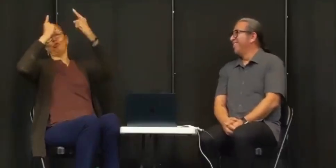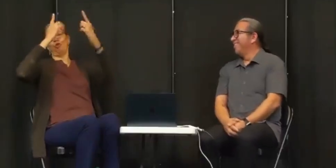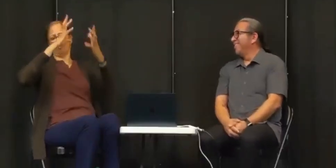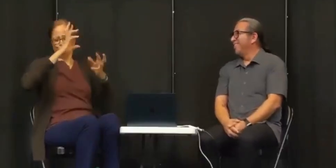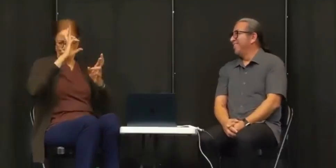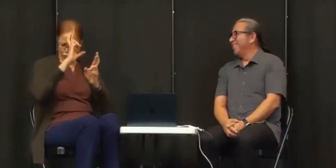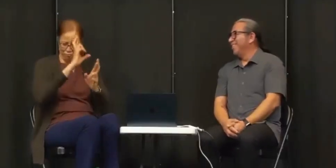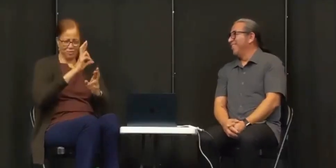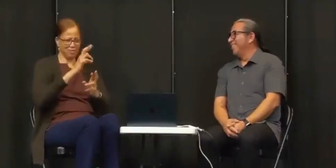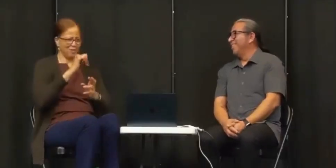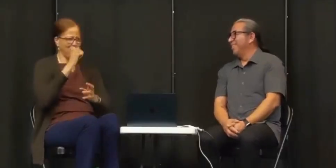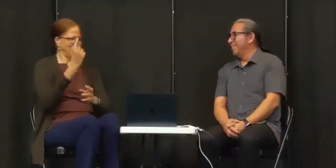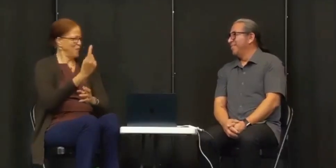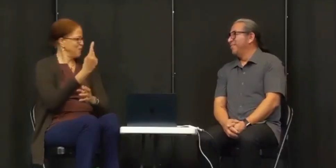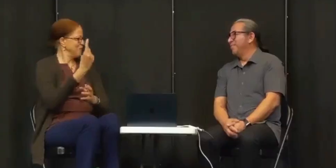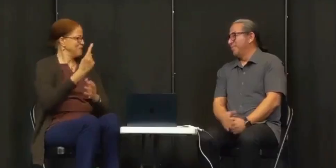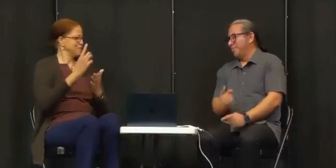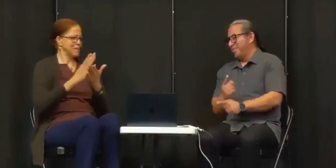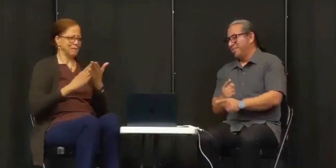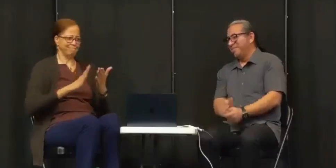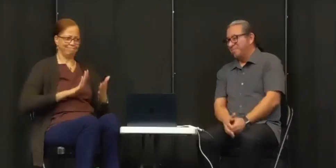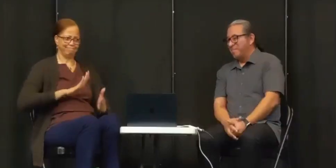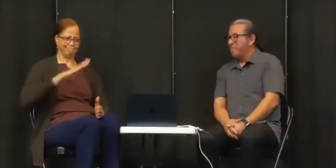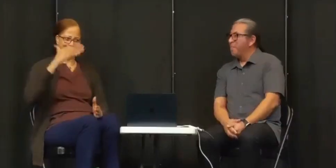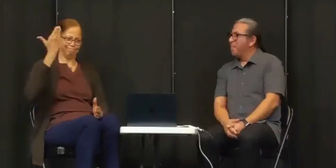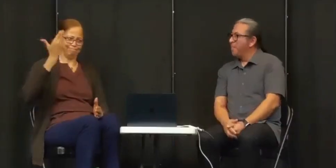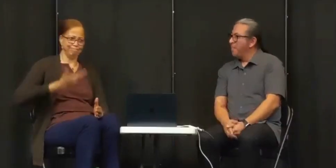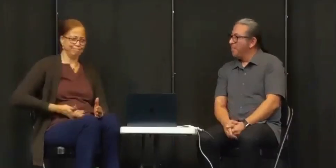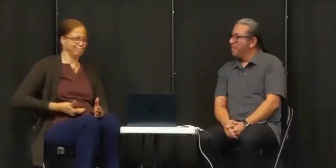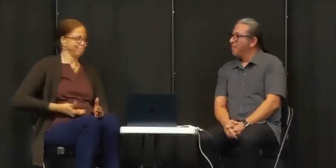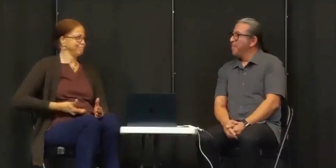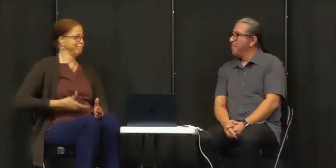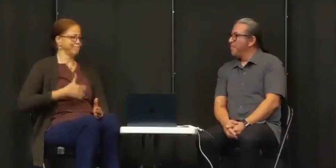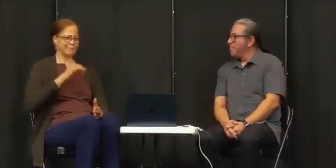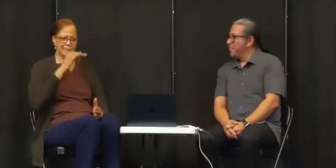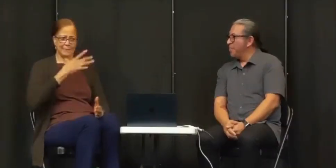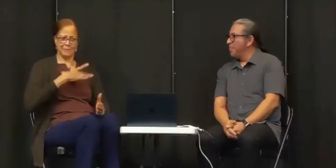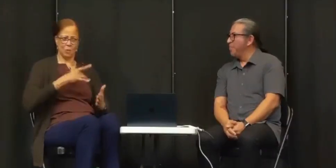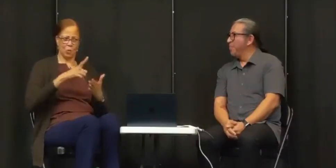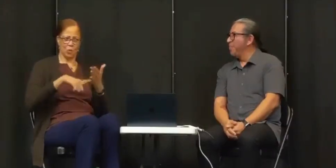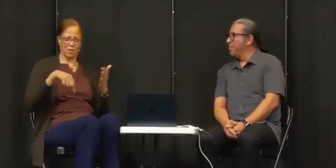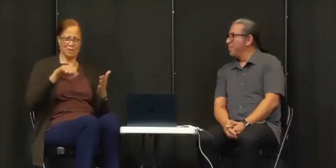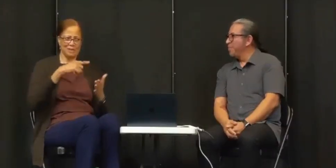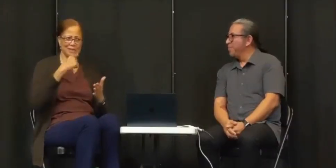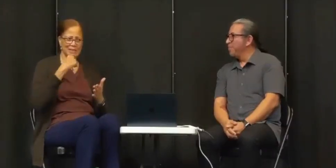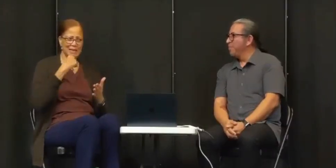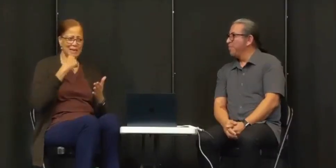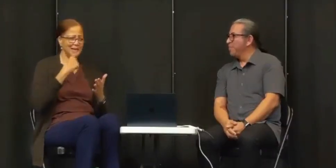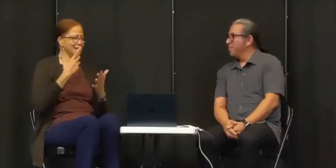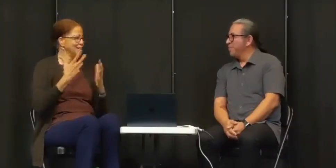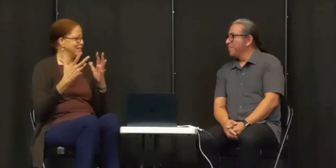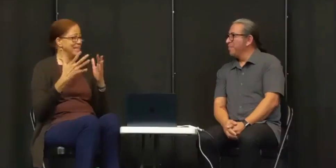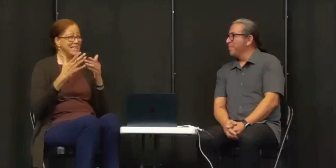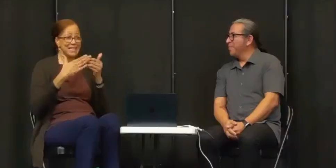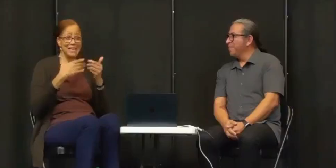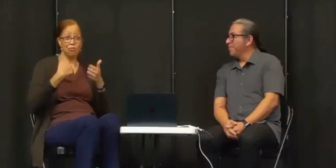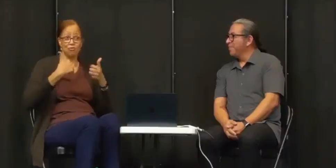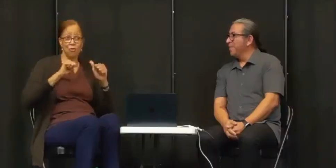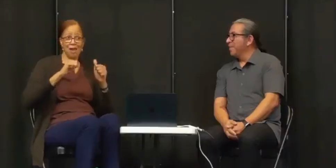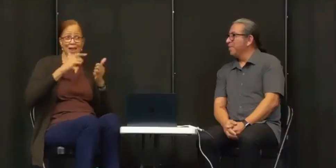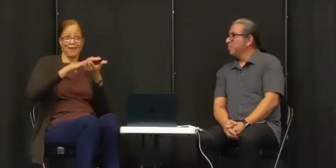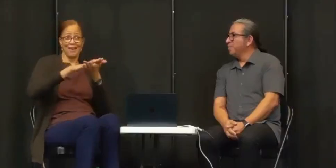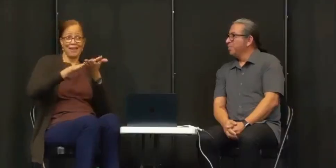right? Okay, I get it, you respect me, you're gonna, give me some time. No, there may be some